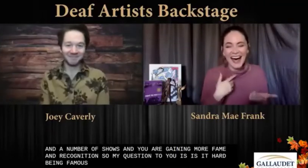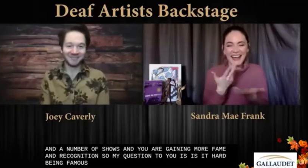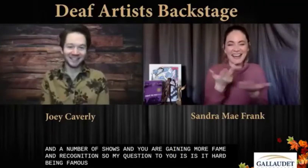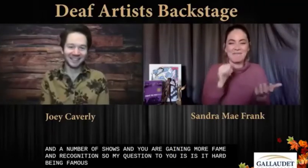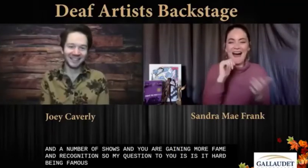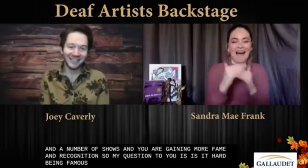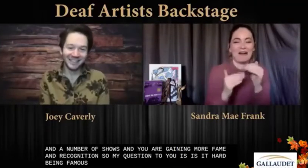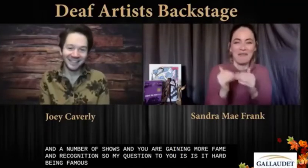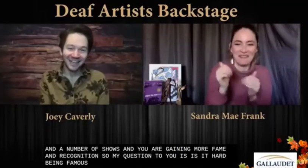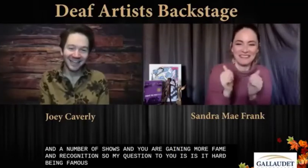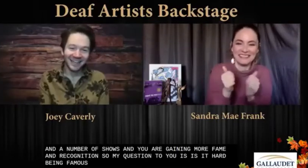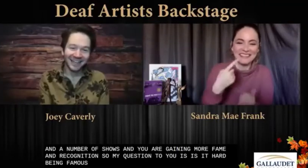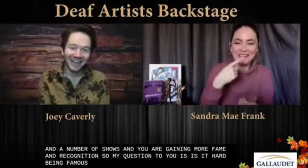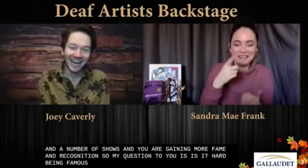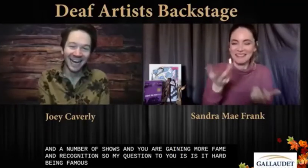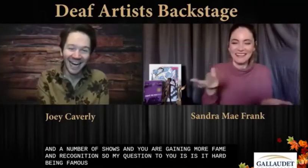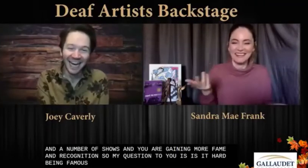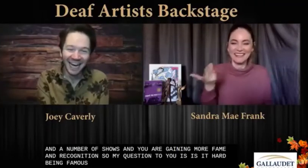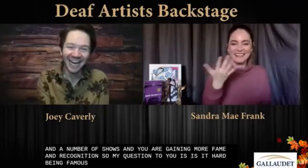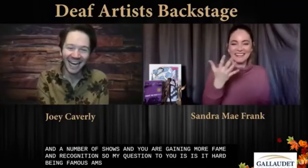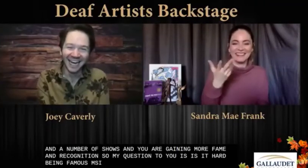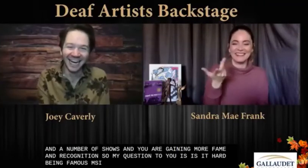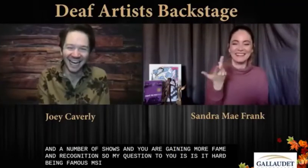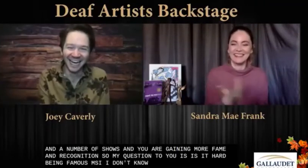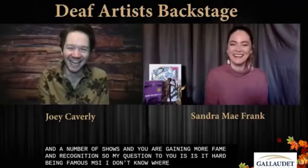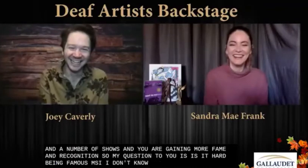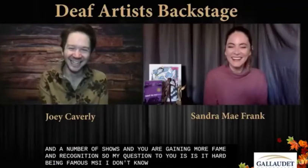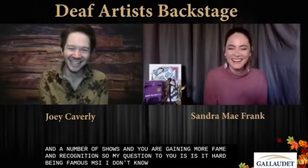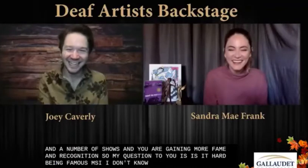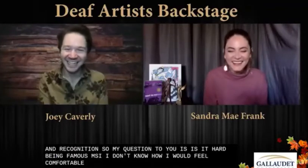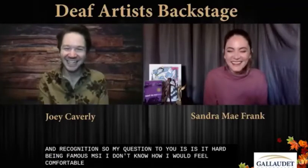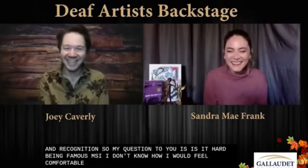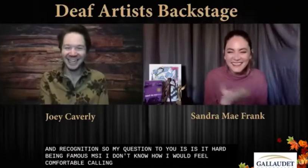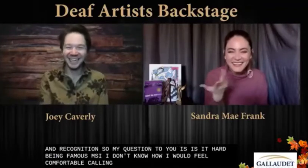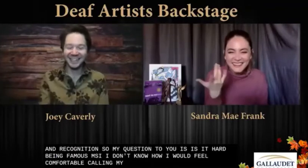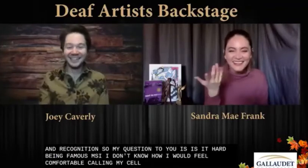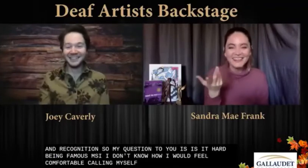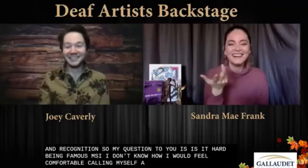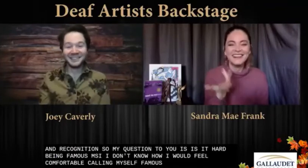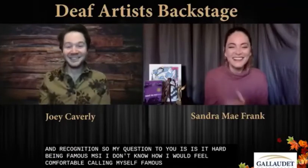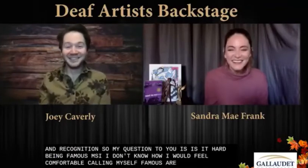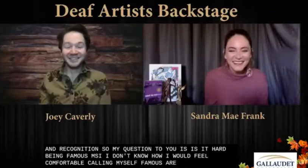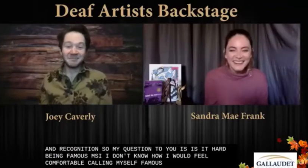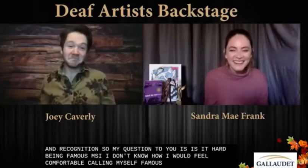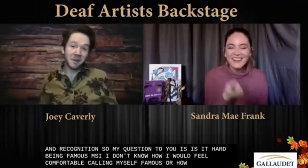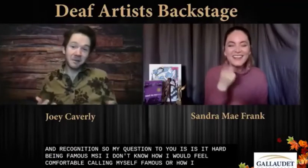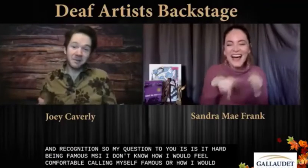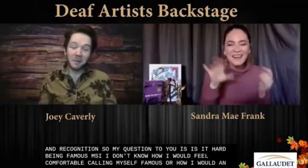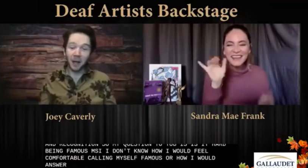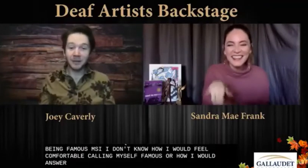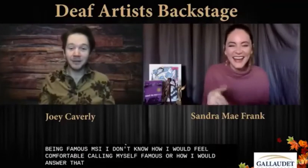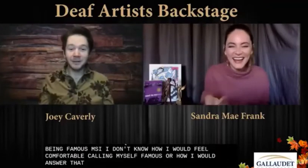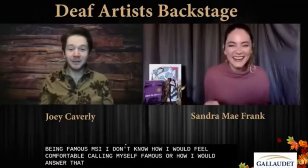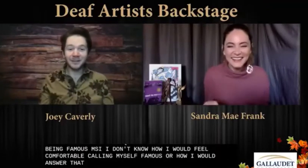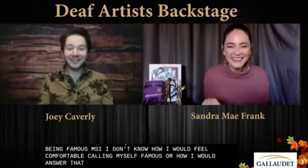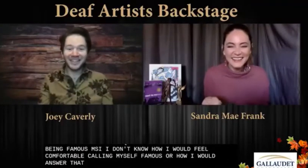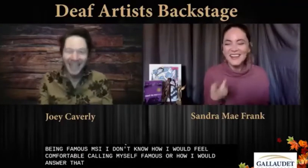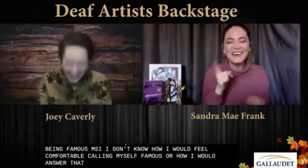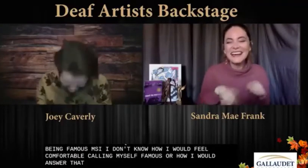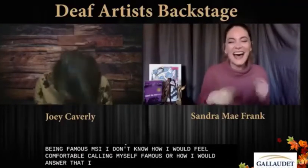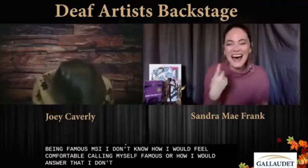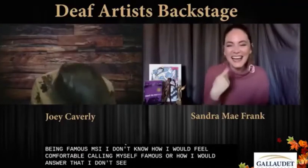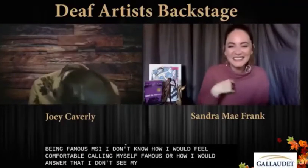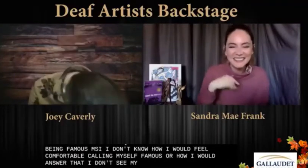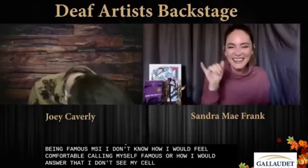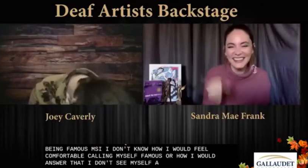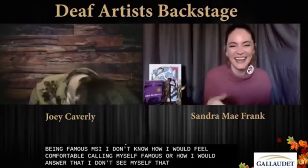I wouldn't say I'm famous I don't know how I would feel comfortable calling myself famous or how I would answer that I